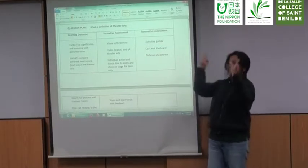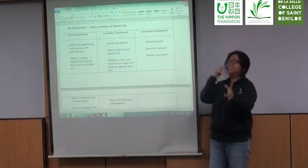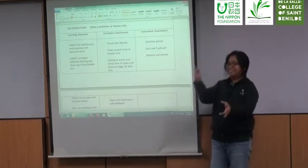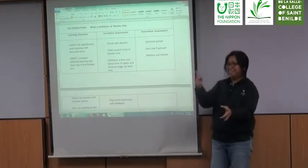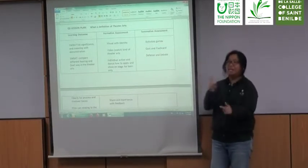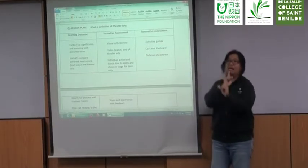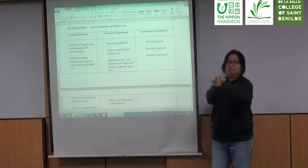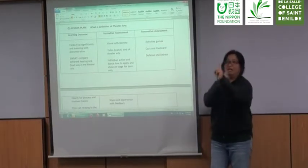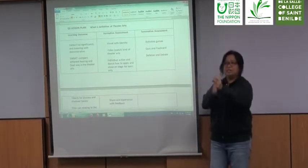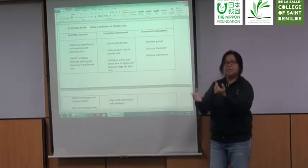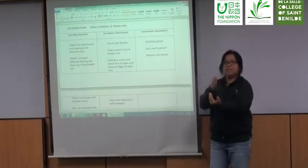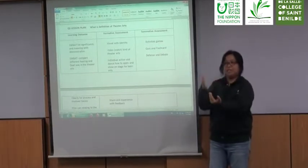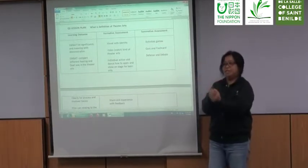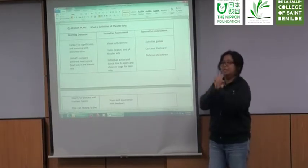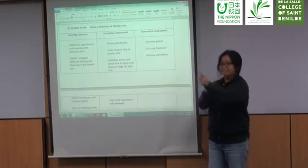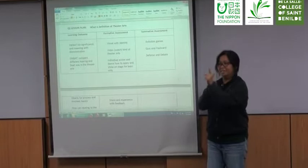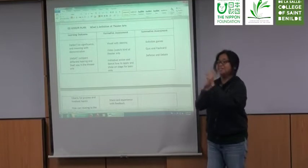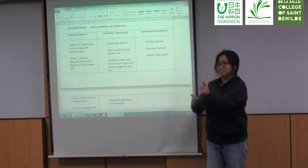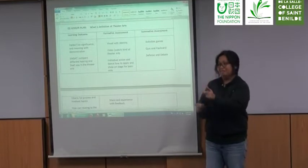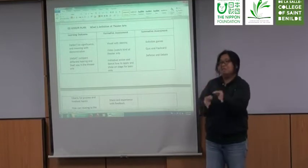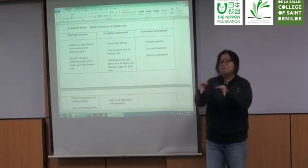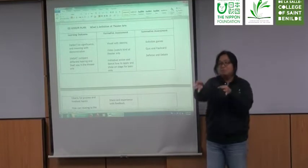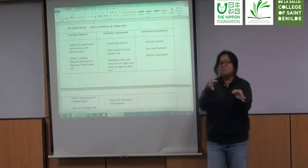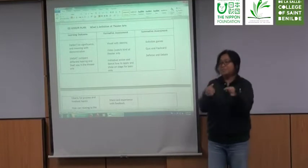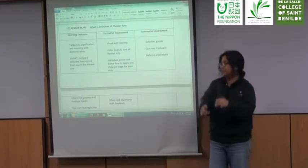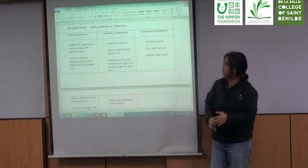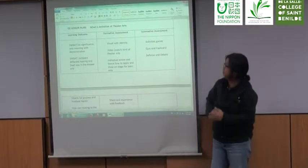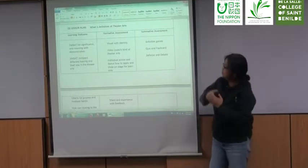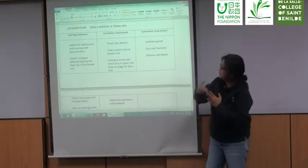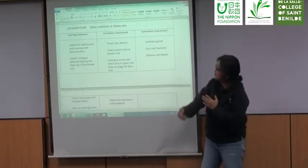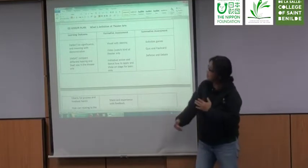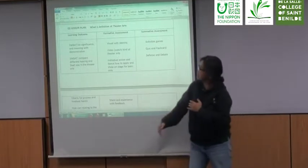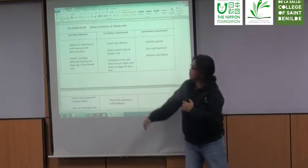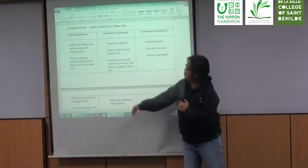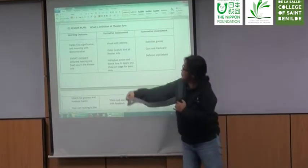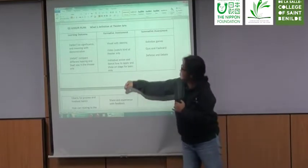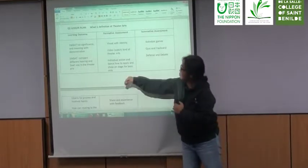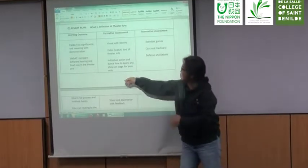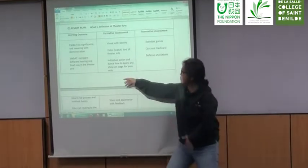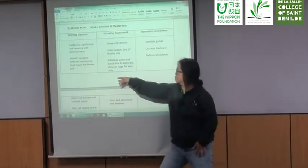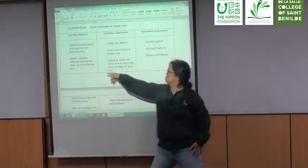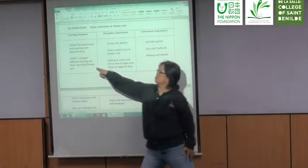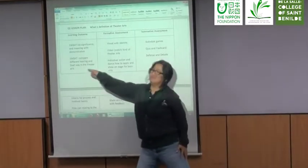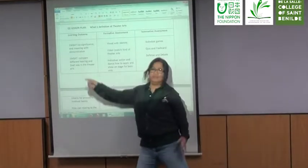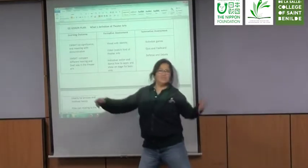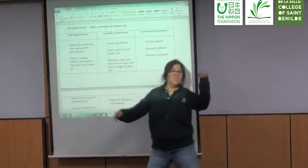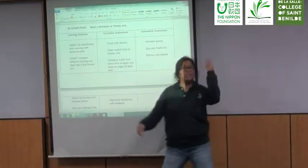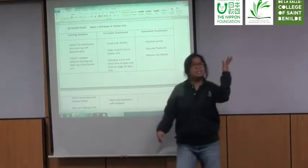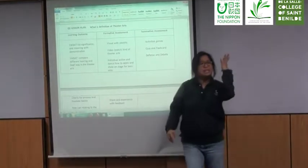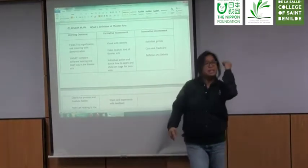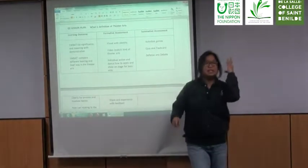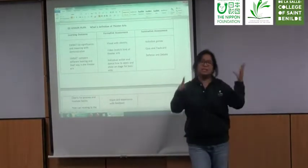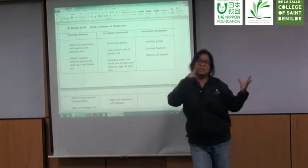pictures with which kind of dance it is and be able to explain it.